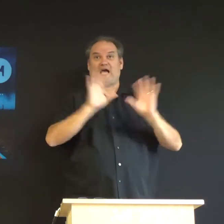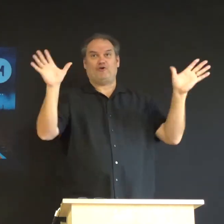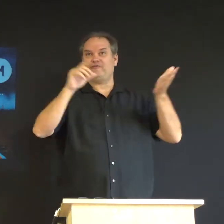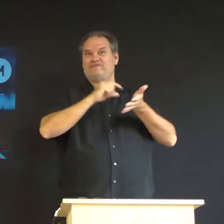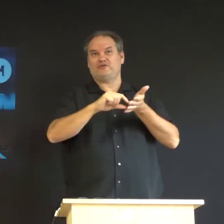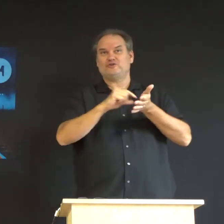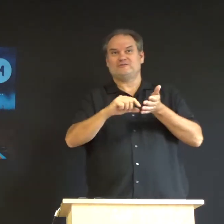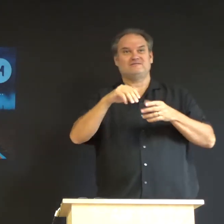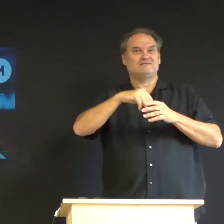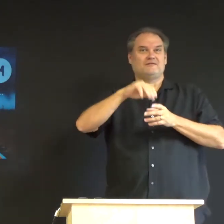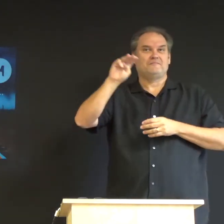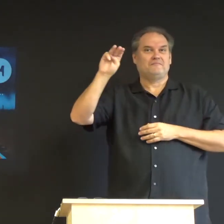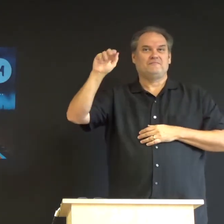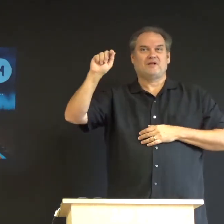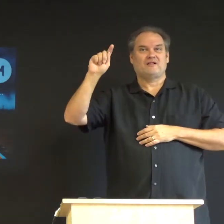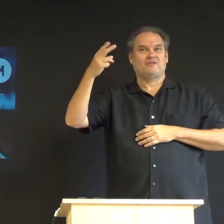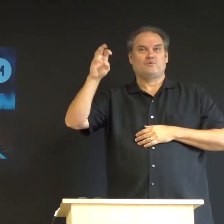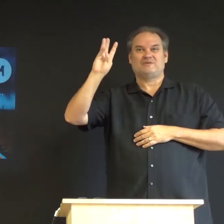heaven. Verse